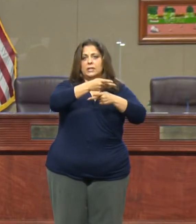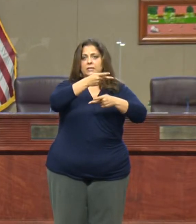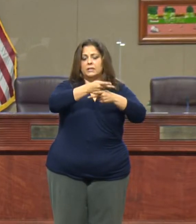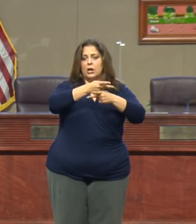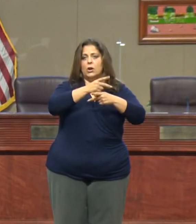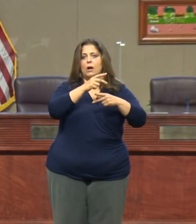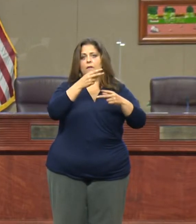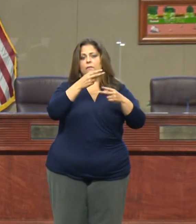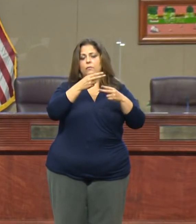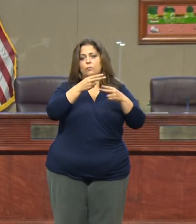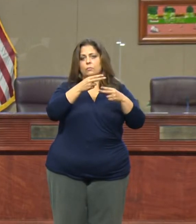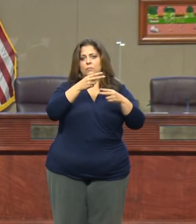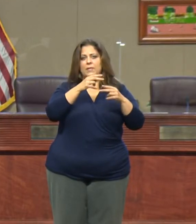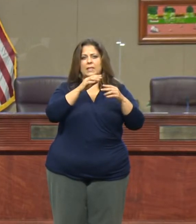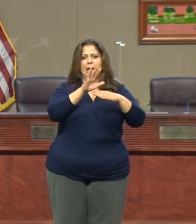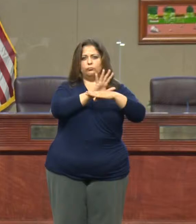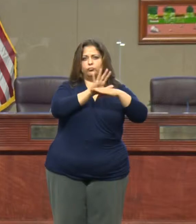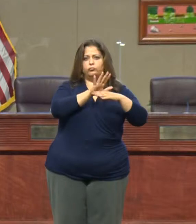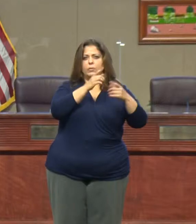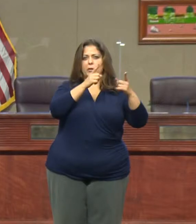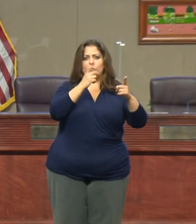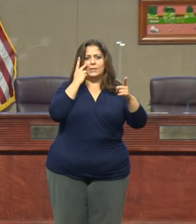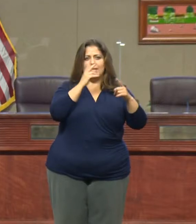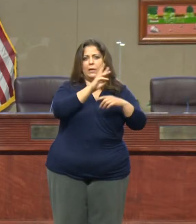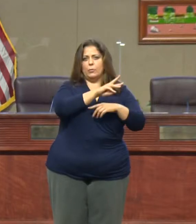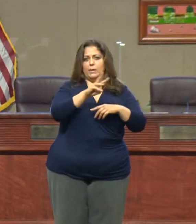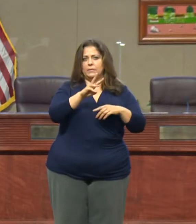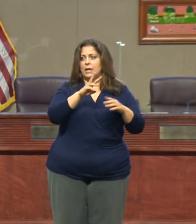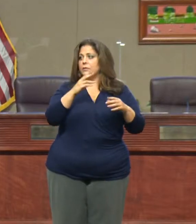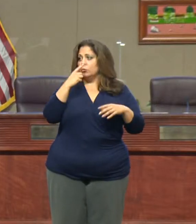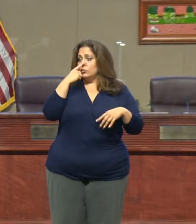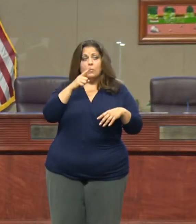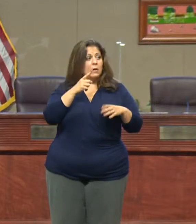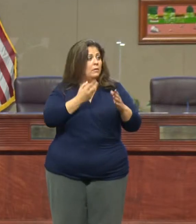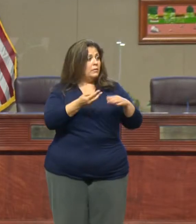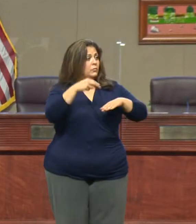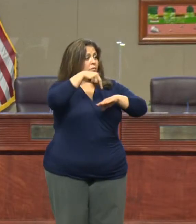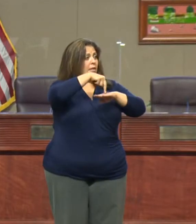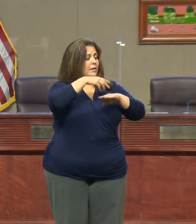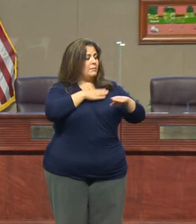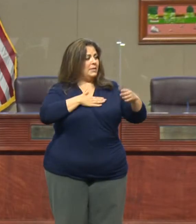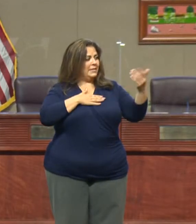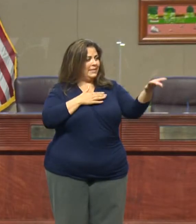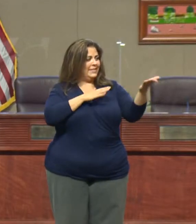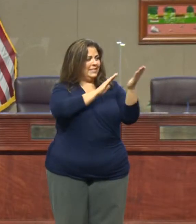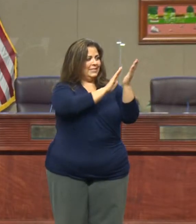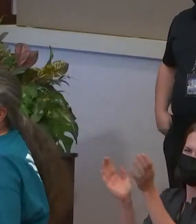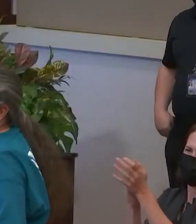what is going around on our site. And Deb, could you stand up, please?